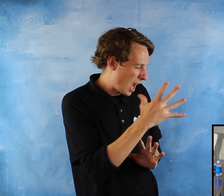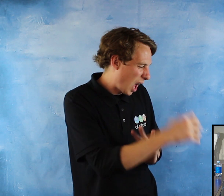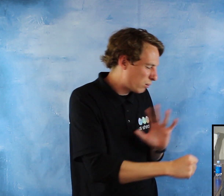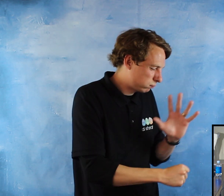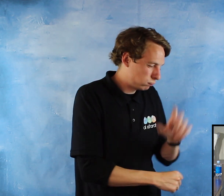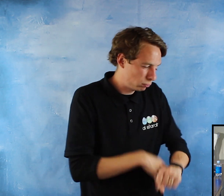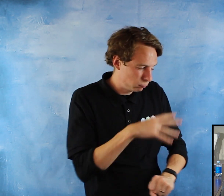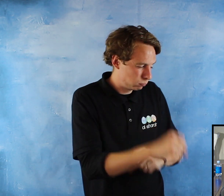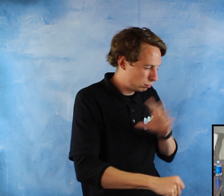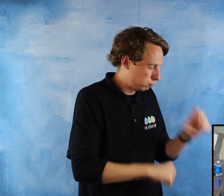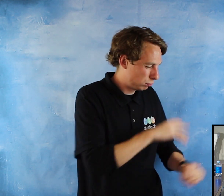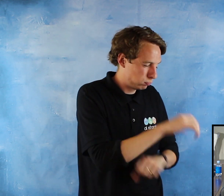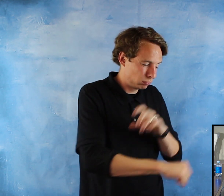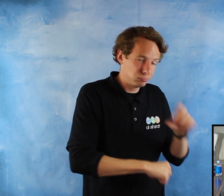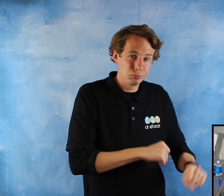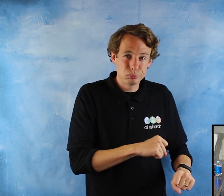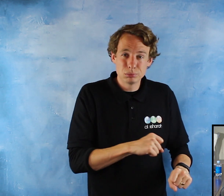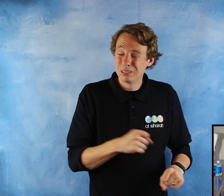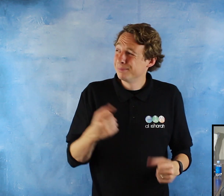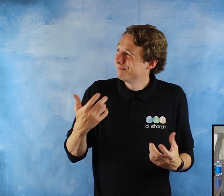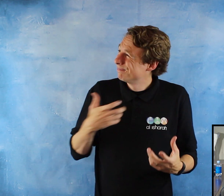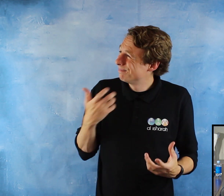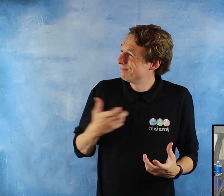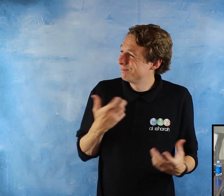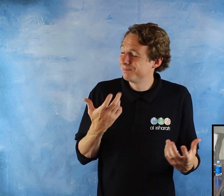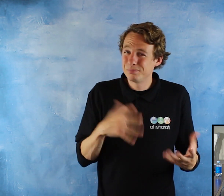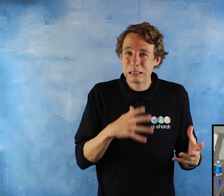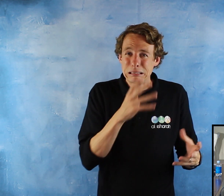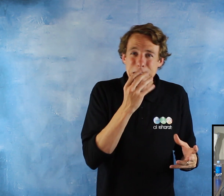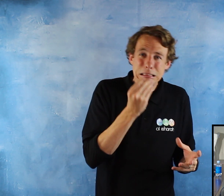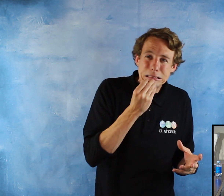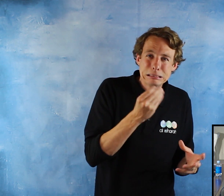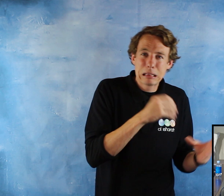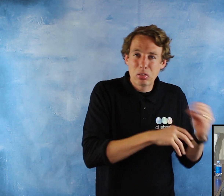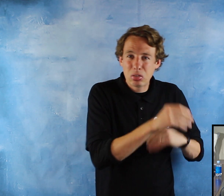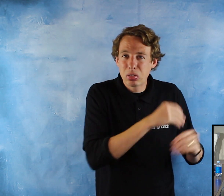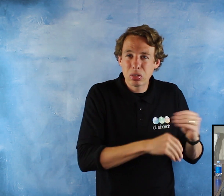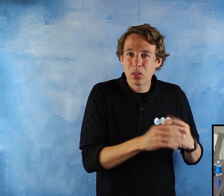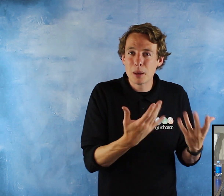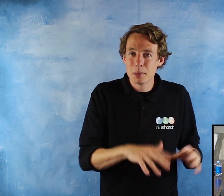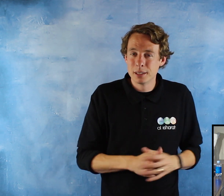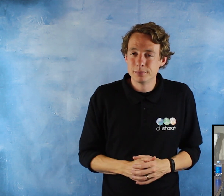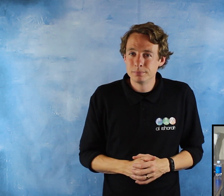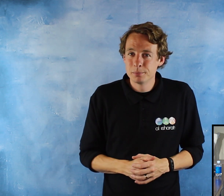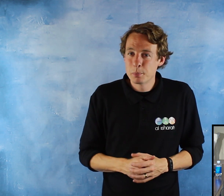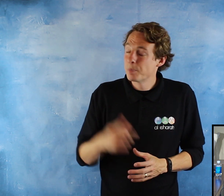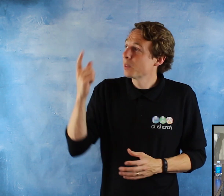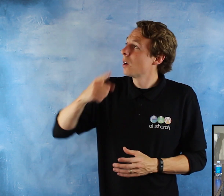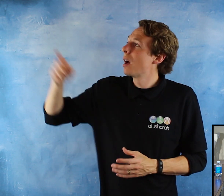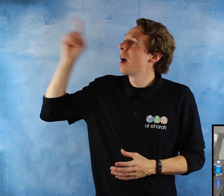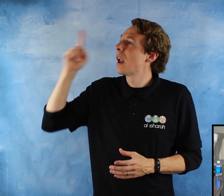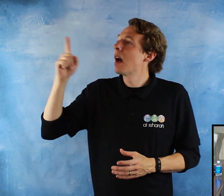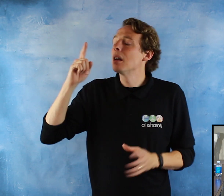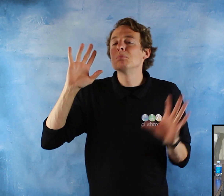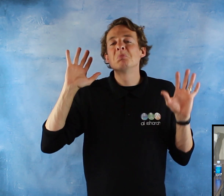part. So He allowed it. He allowed the hellfire to have the two breaths in every year. A